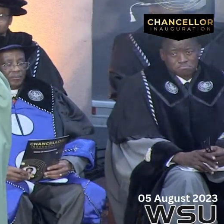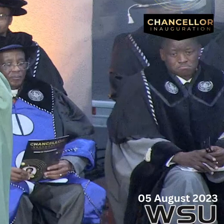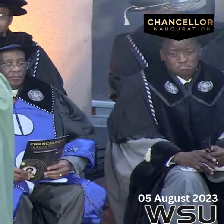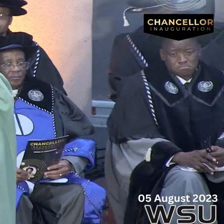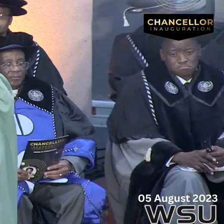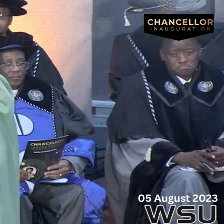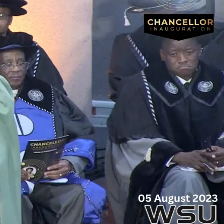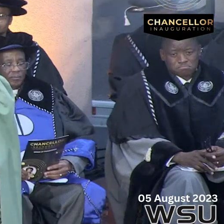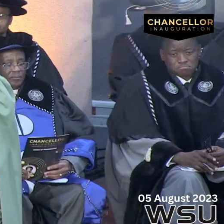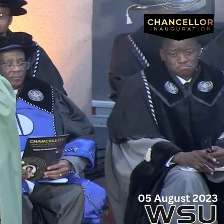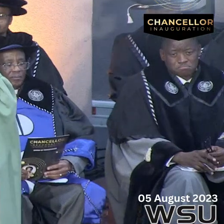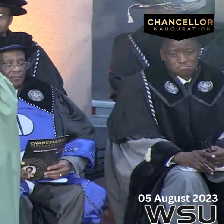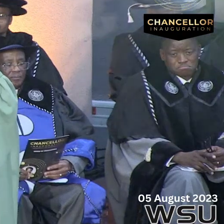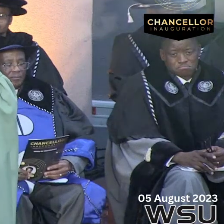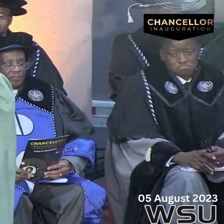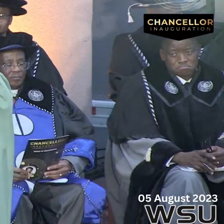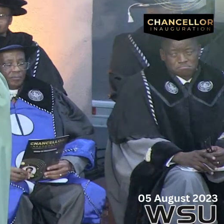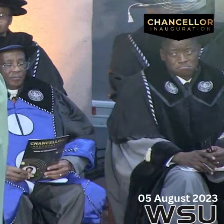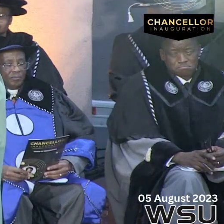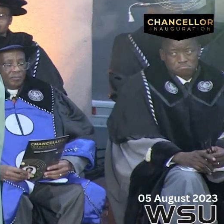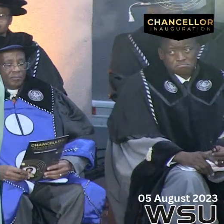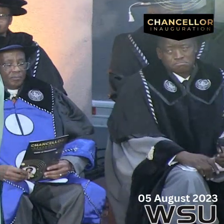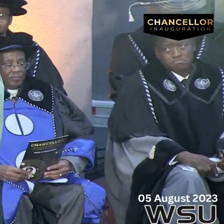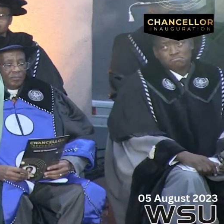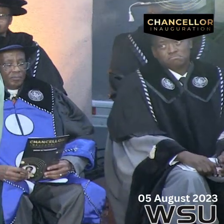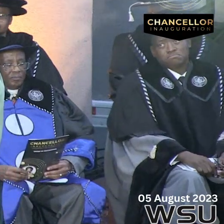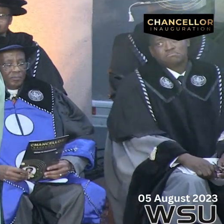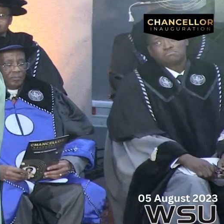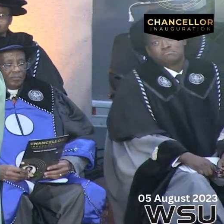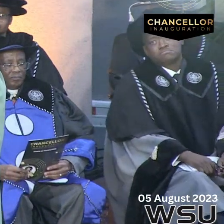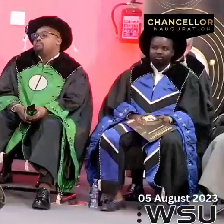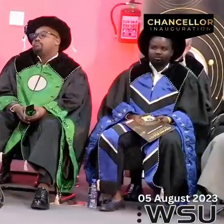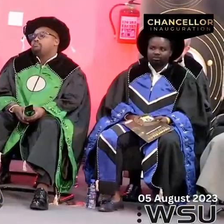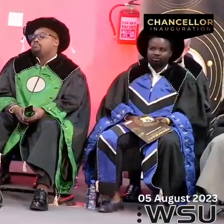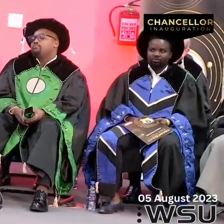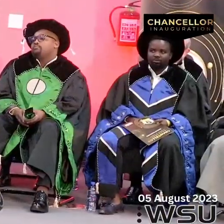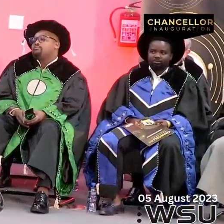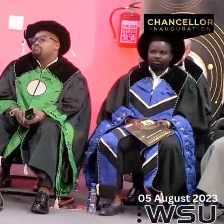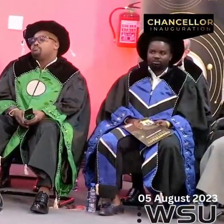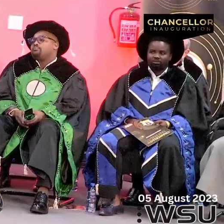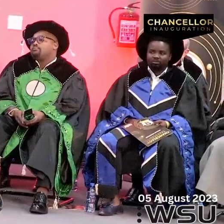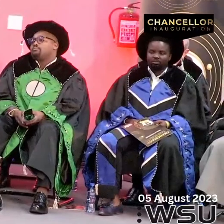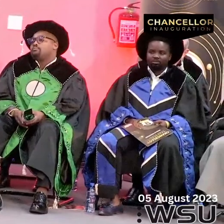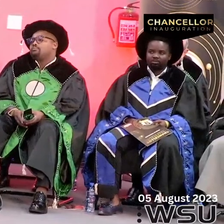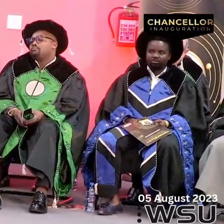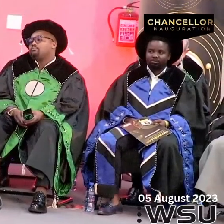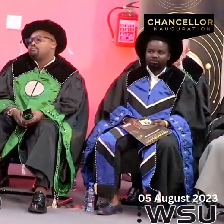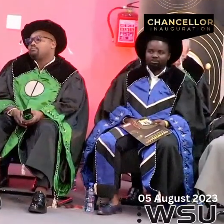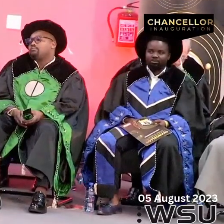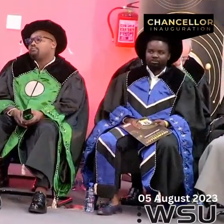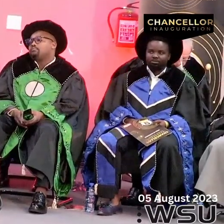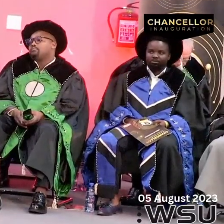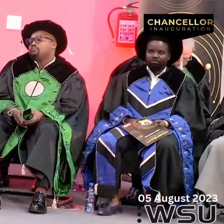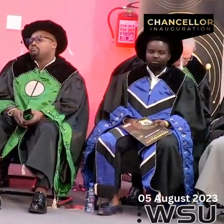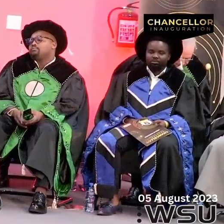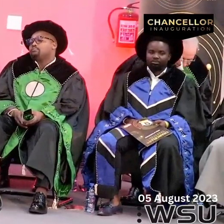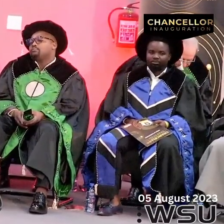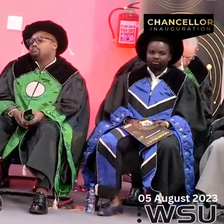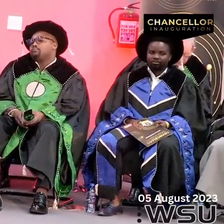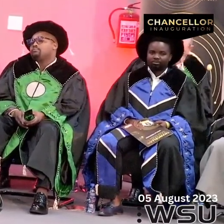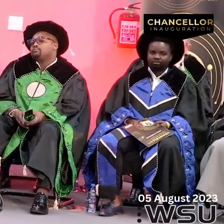kwi-industry. Thina ke aba bantu baphetheyo bahlala apha kuthi kwi-council asibaboni nje